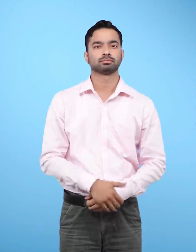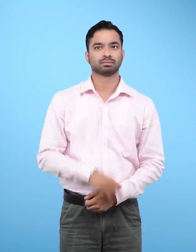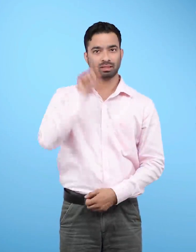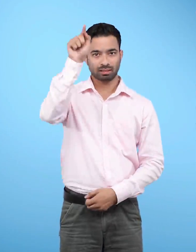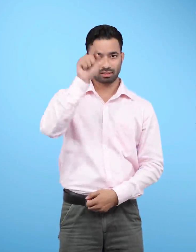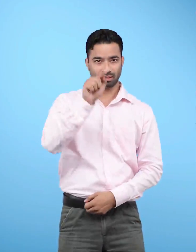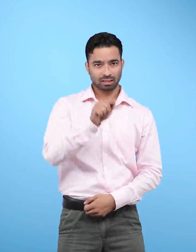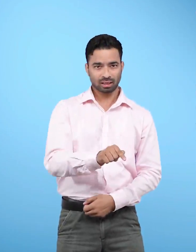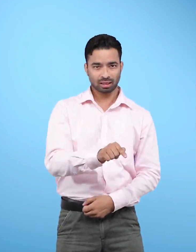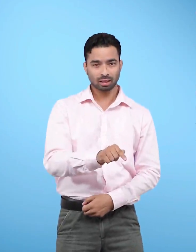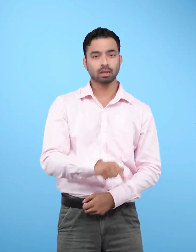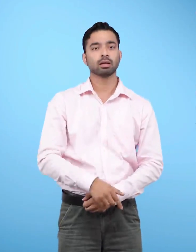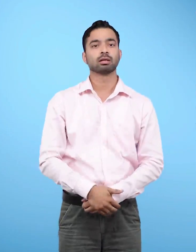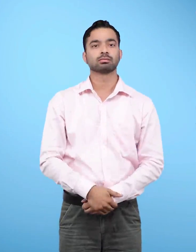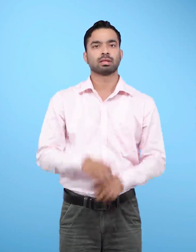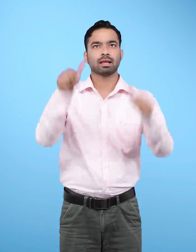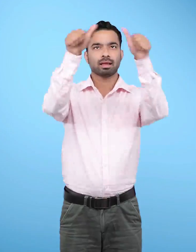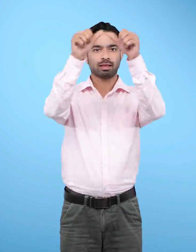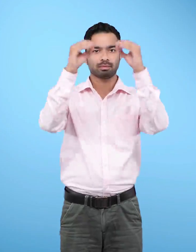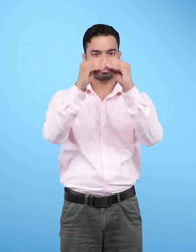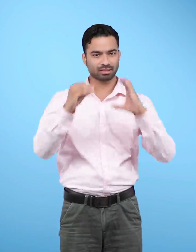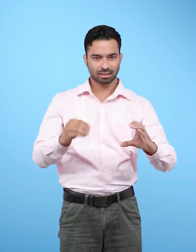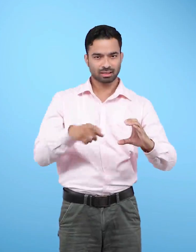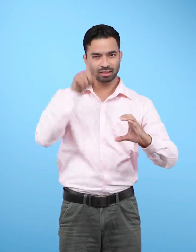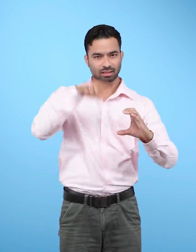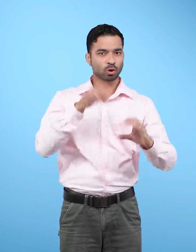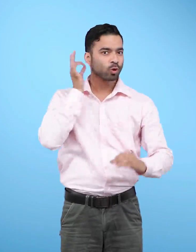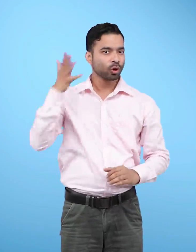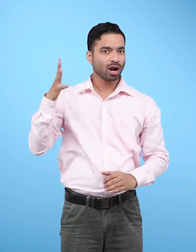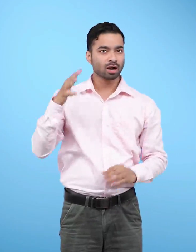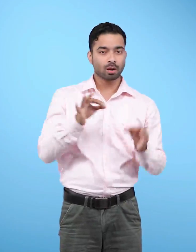How much gold wire will he get for these rectangles?